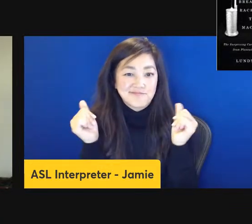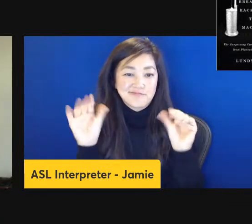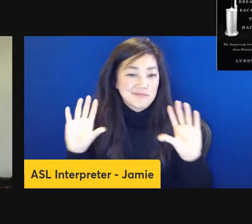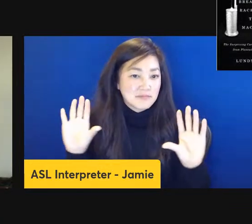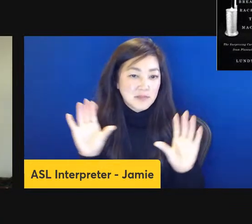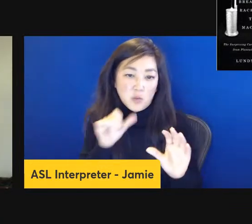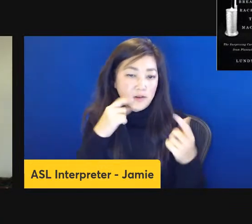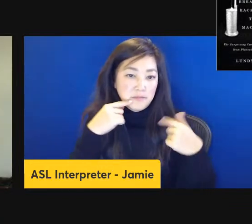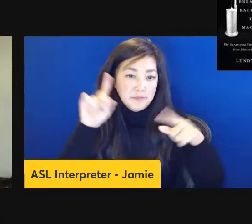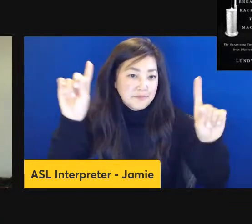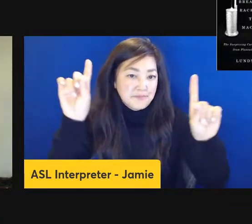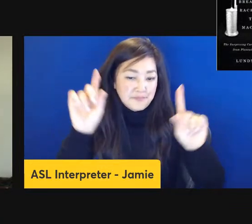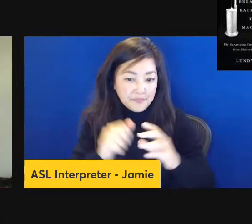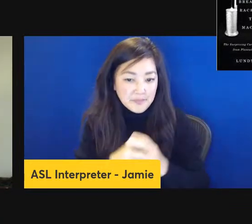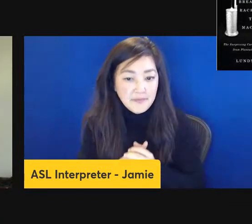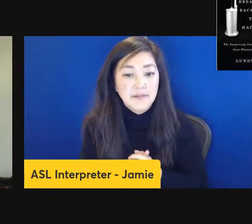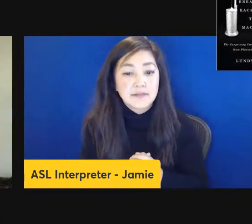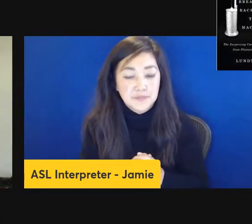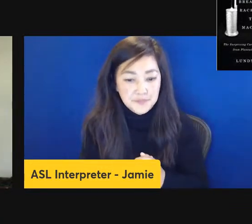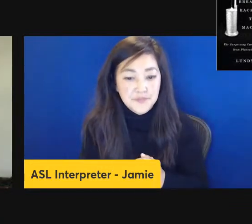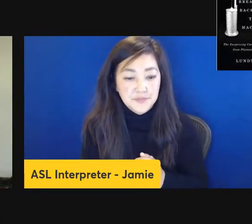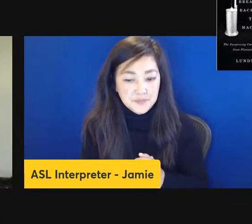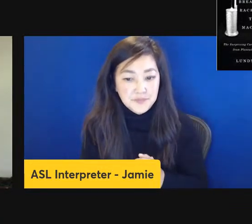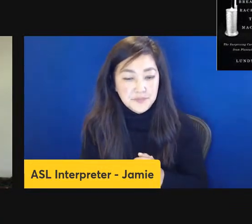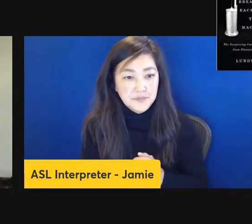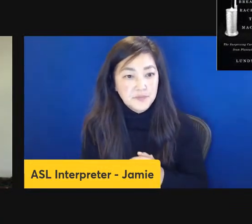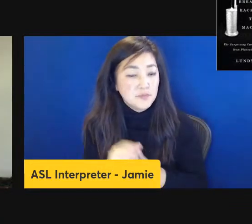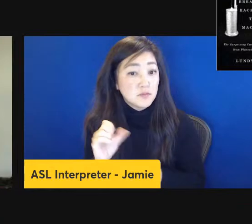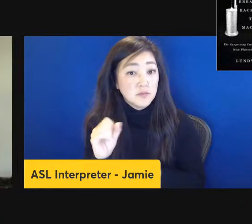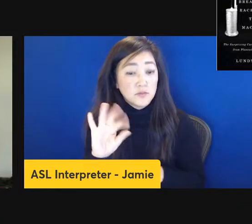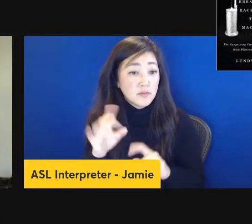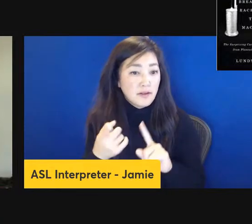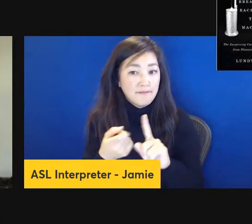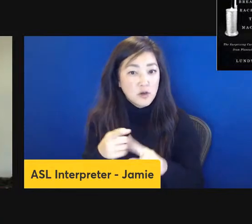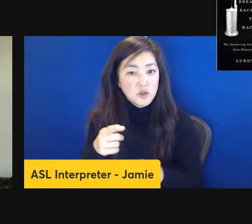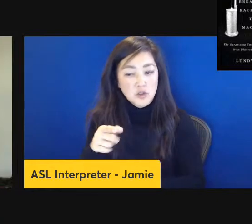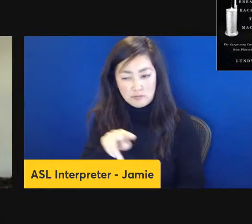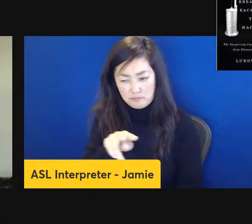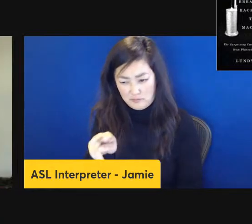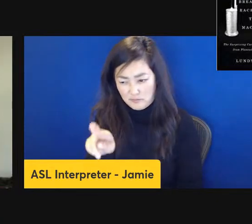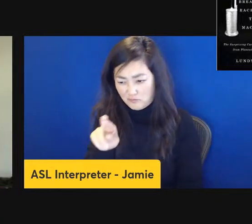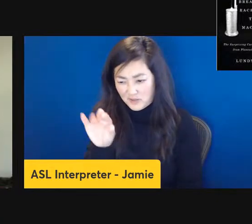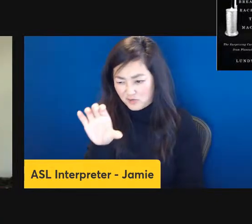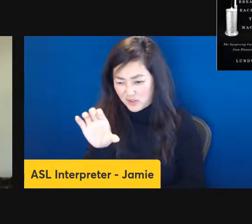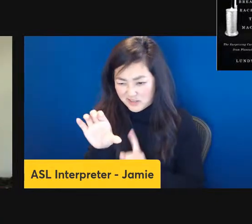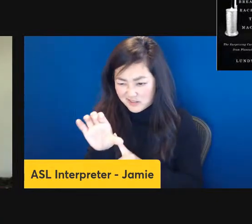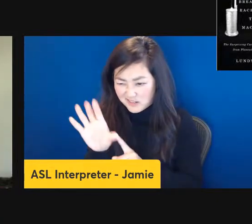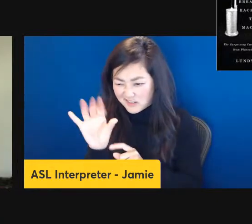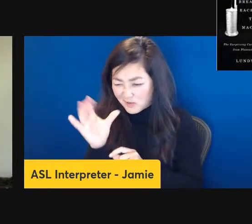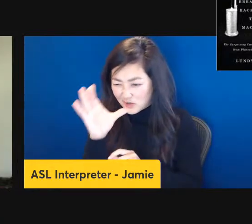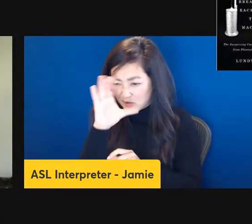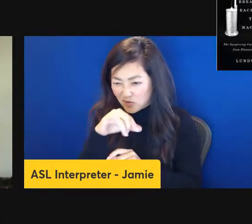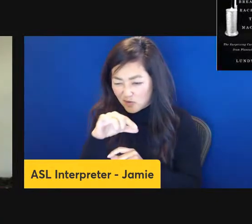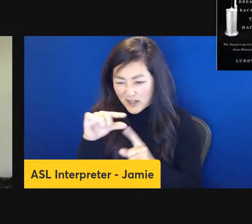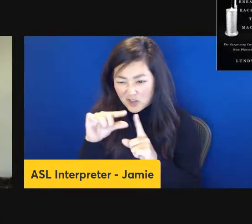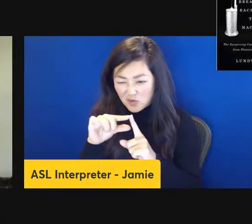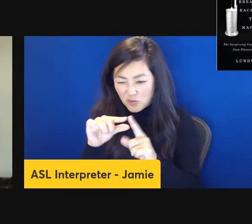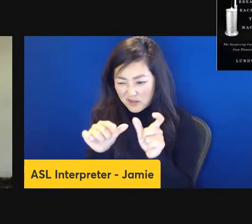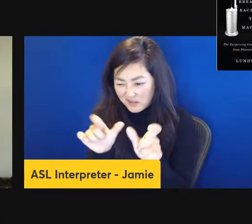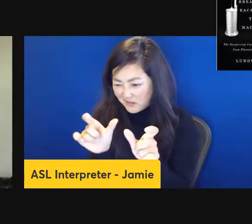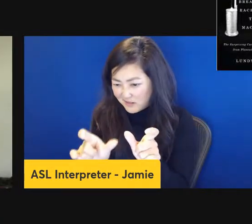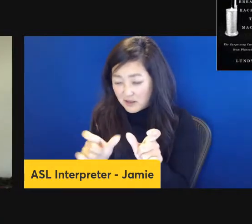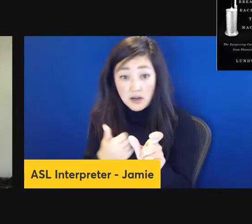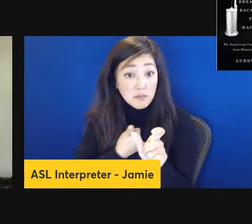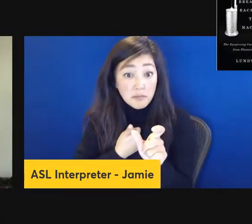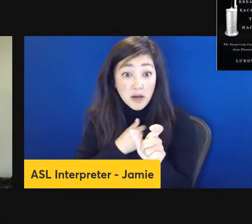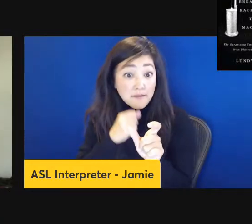unsuccessful. So at first glance, the term race correction seemed very strange to me as a non-physician. When